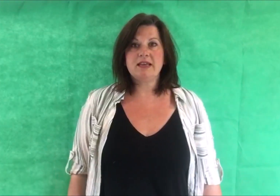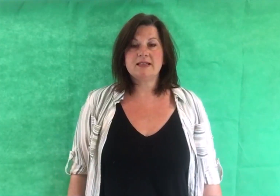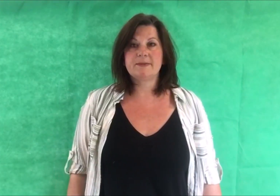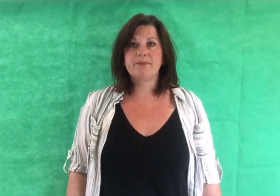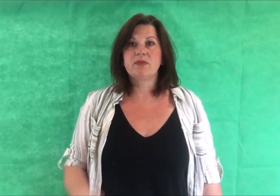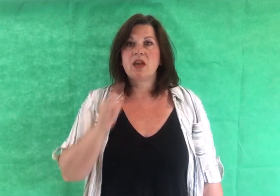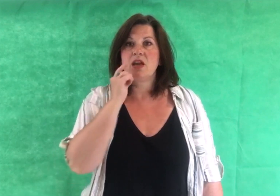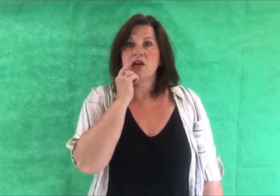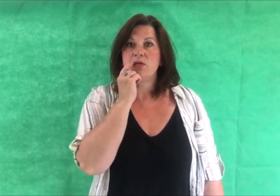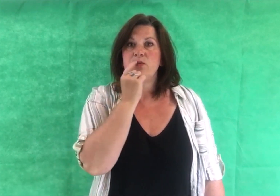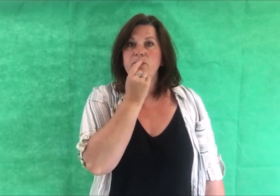this.